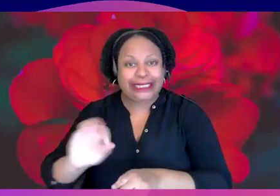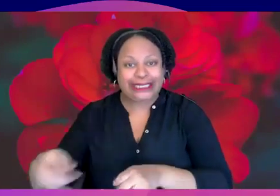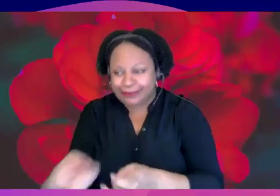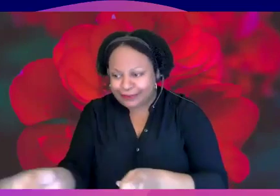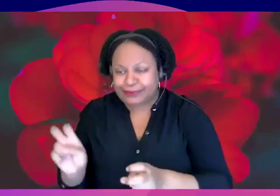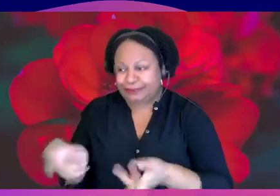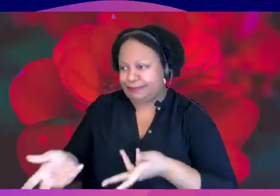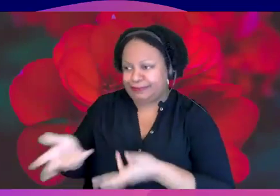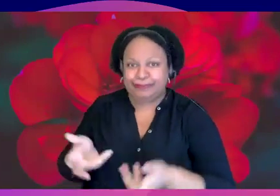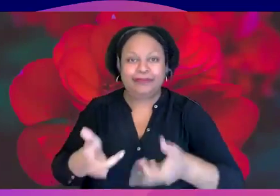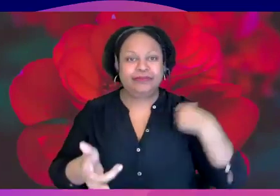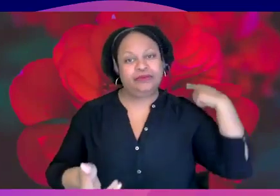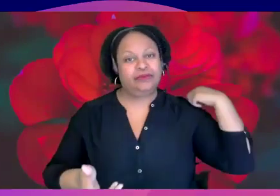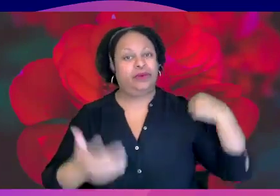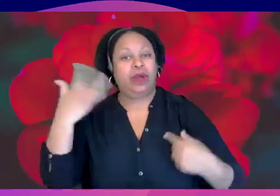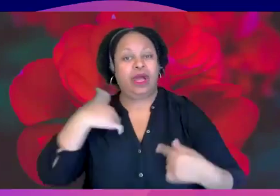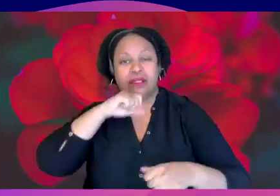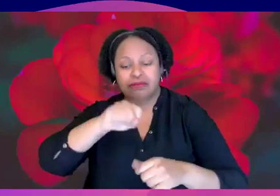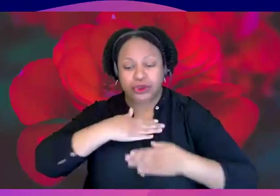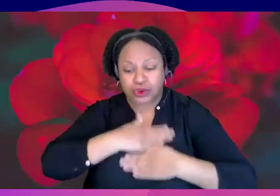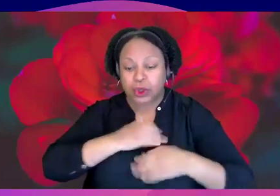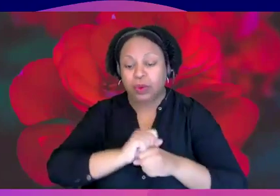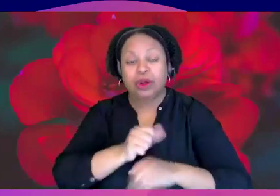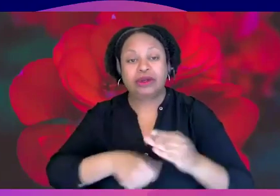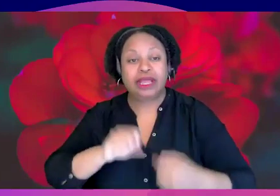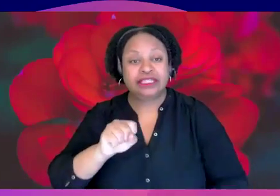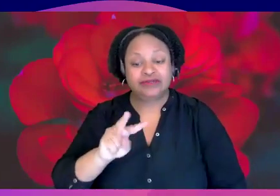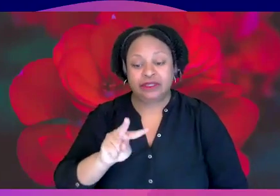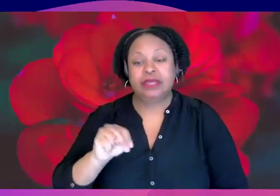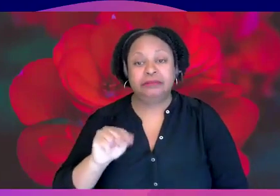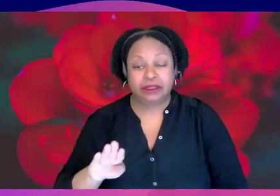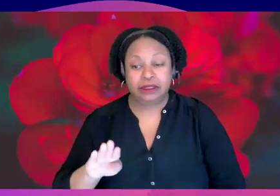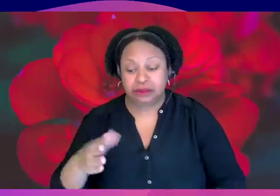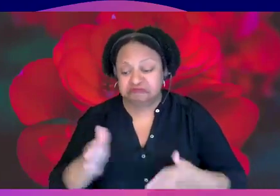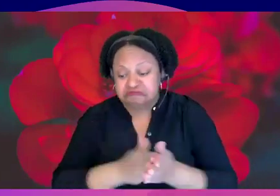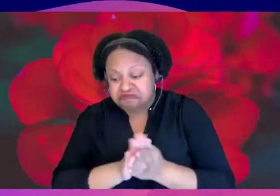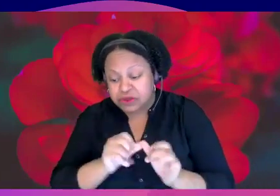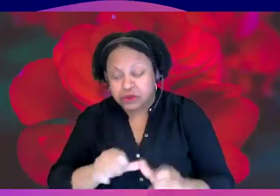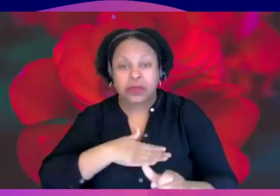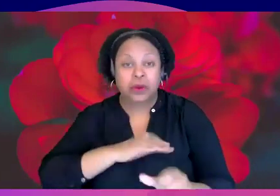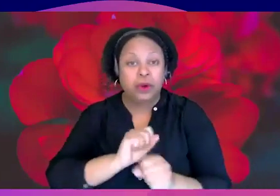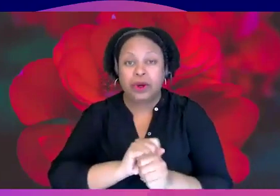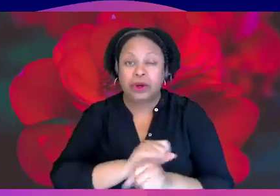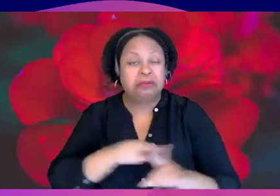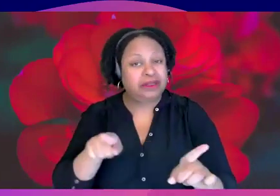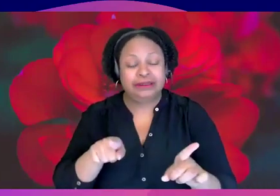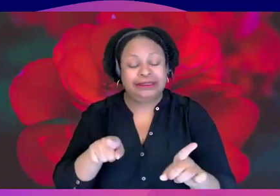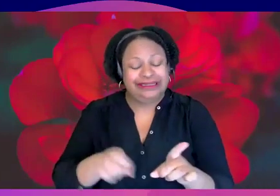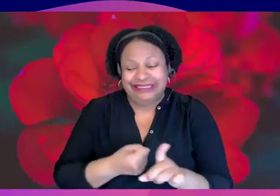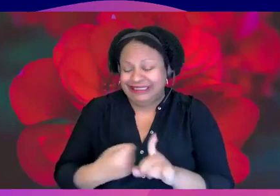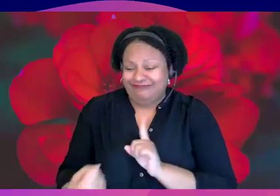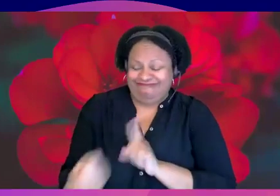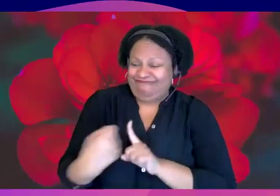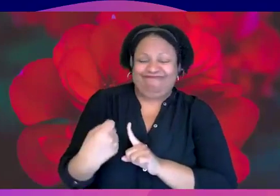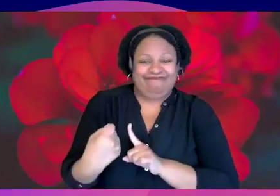loved working at SVNB and I wanted to continue in my work here, I knew that whatever was happening,